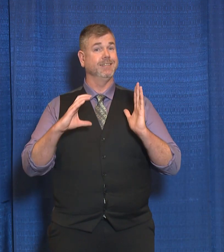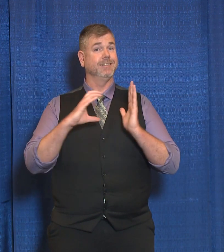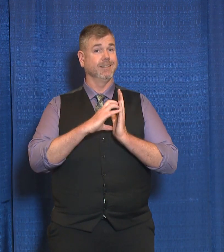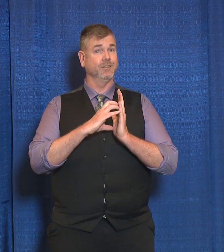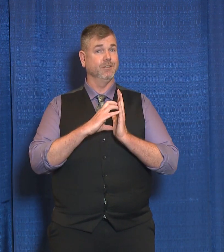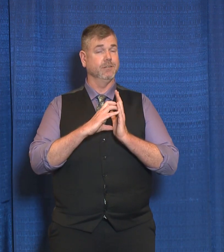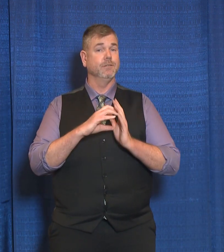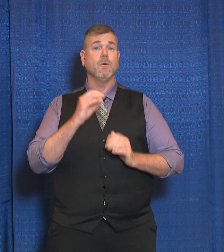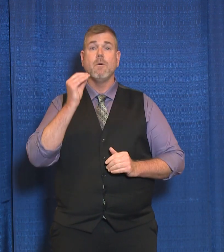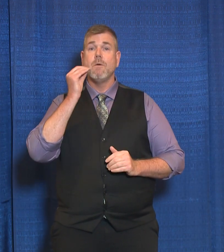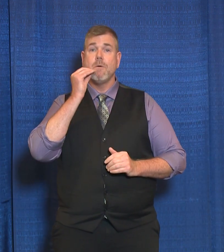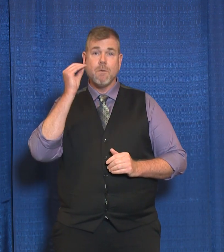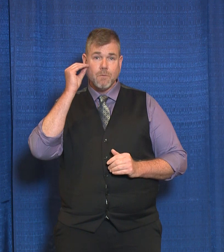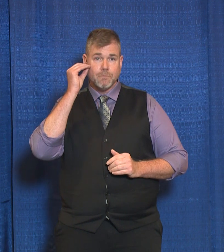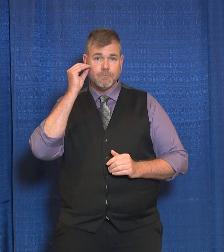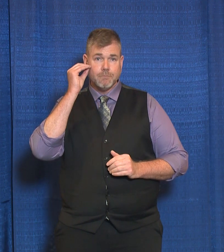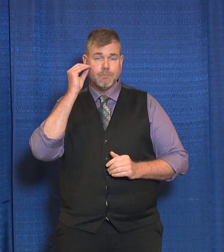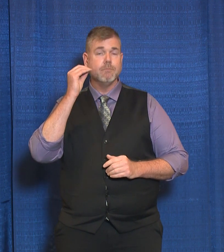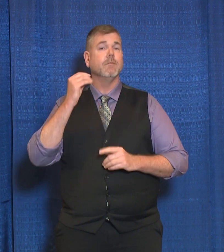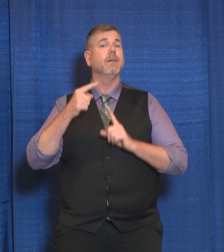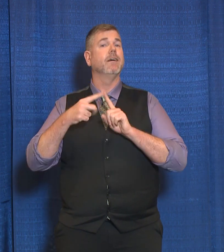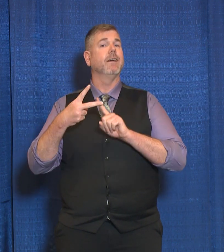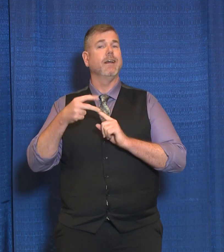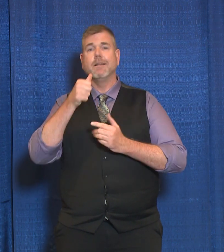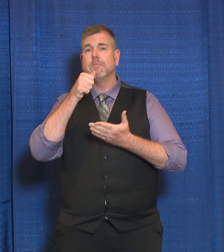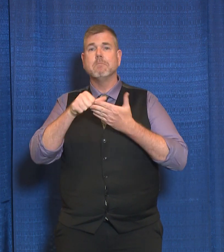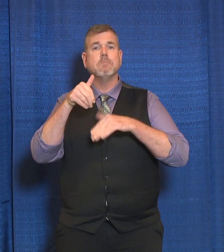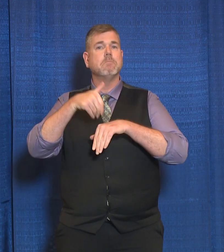Home and mailing address.